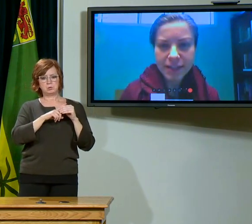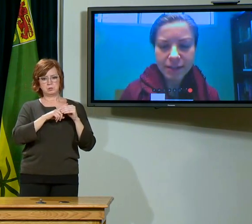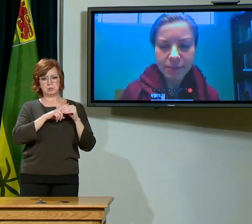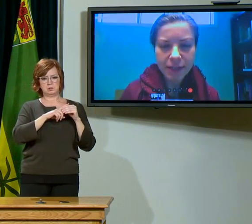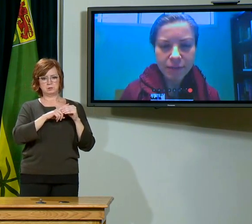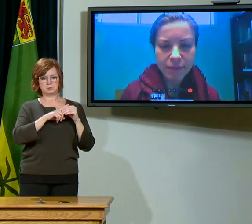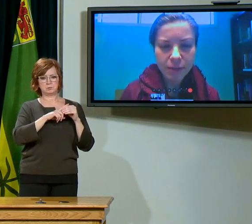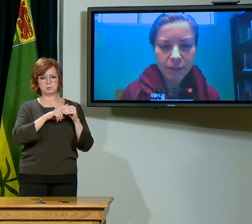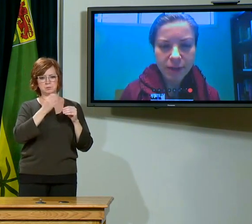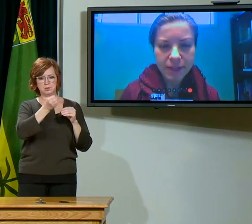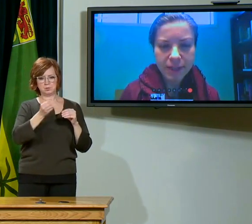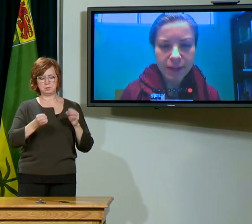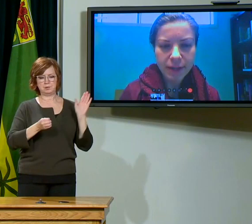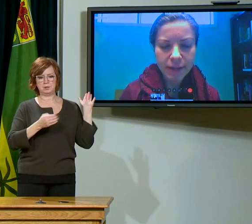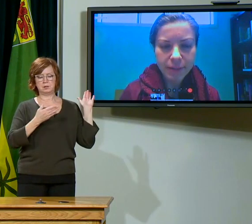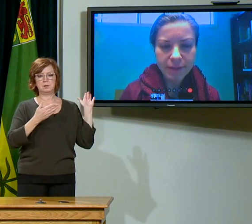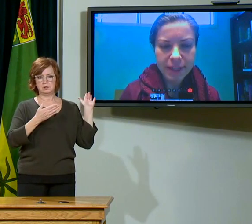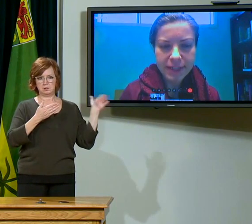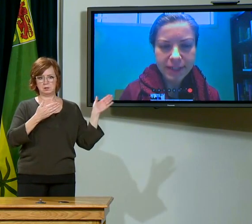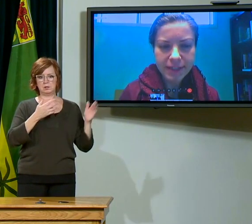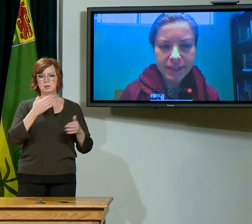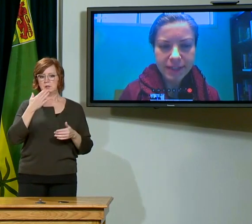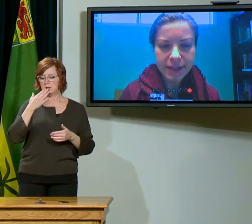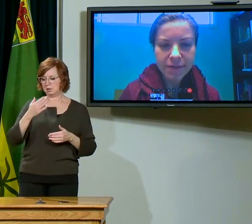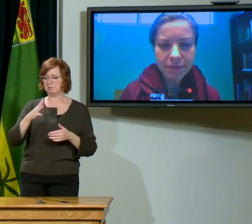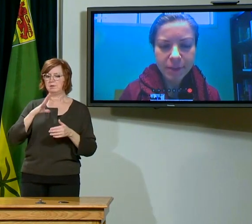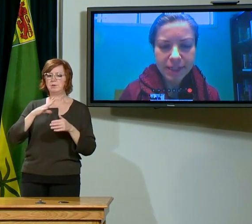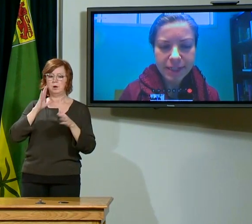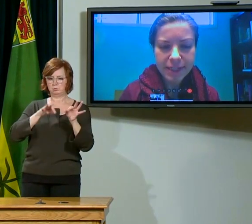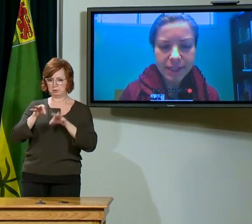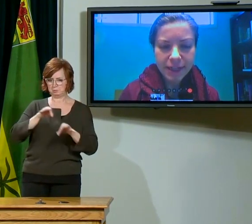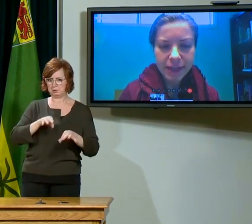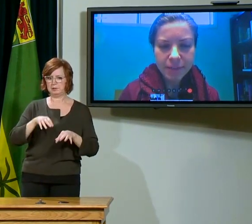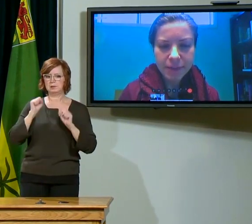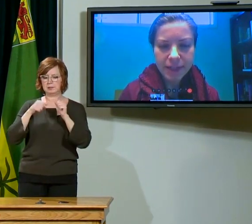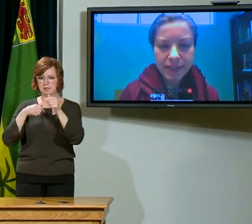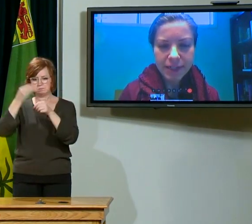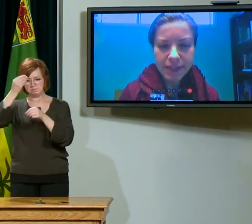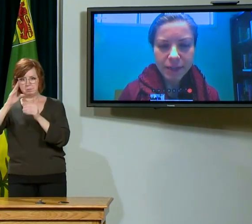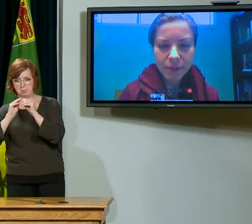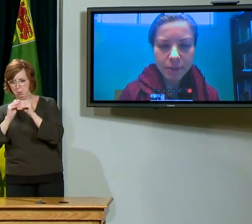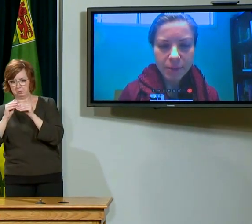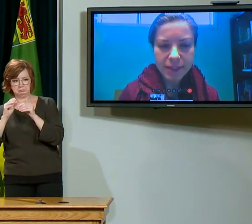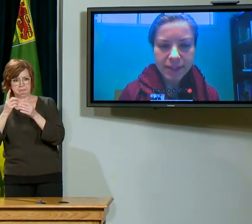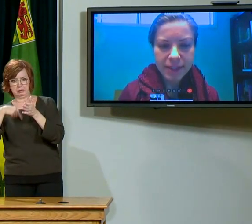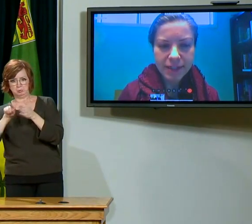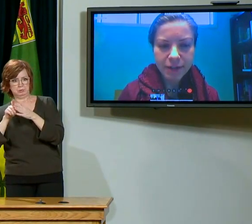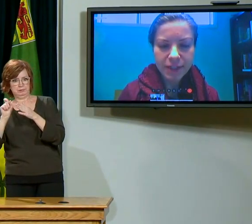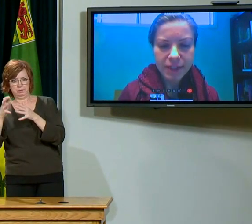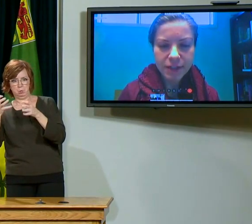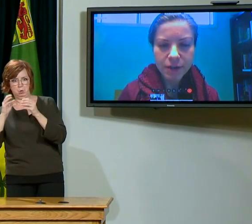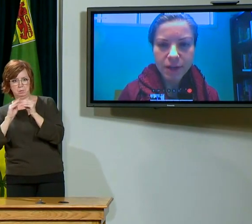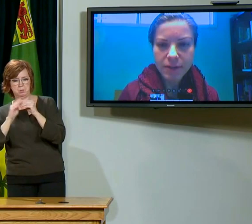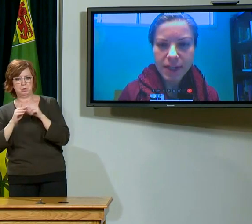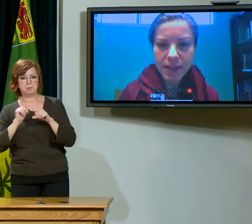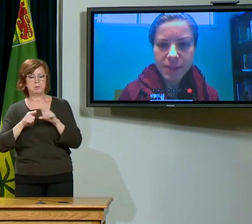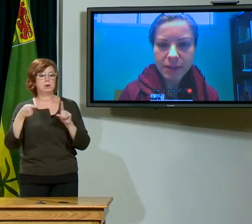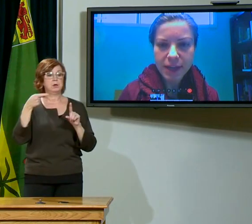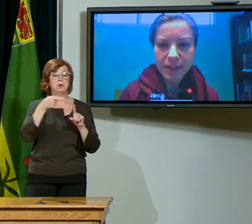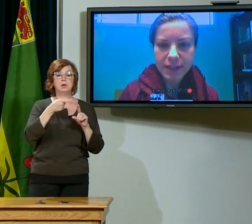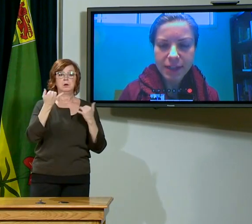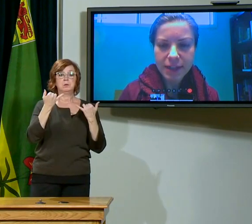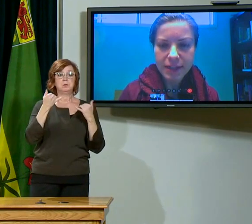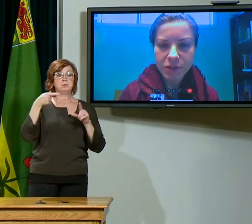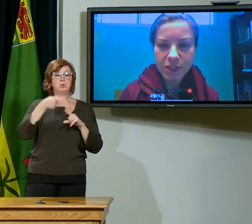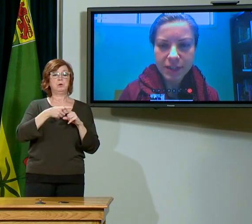details and we can follow up as well if this isn't enough. But like Derek said, the purpose is to decrease the turnaround time so